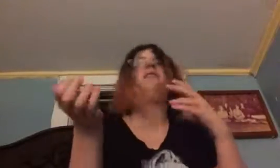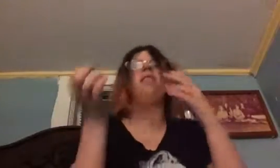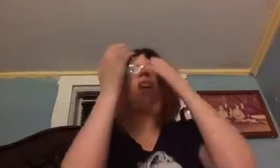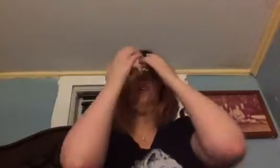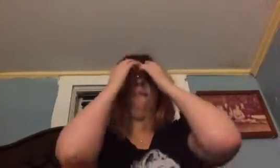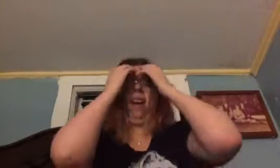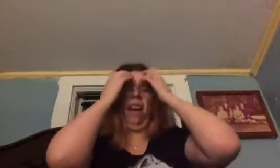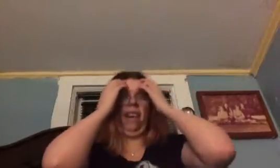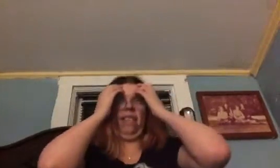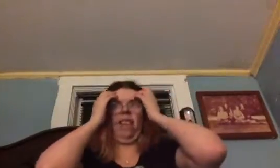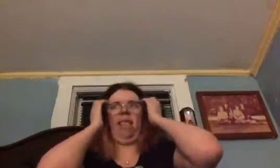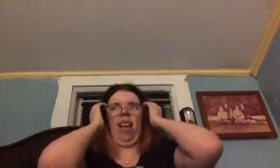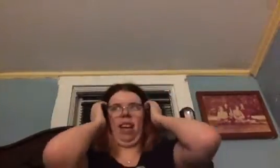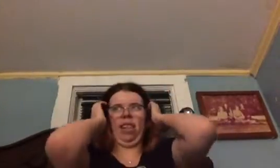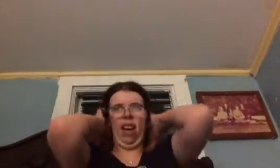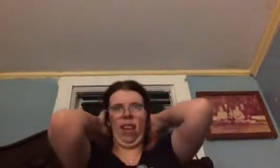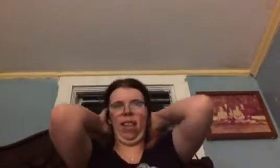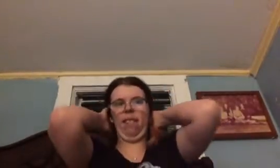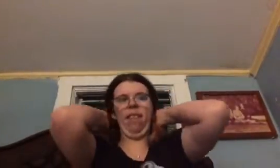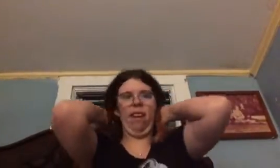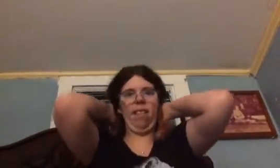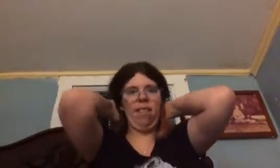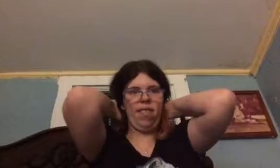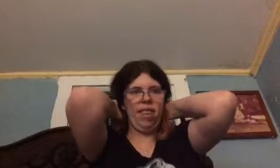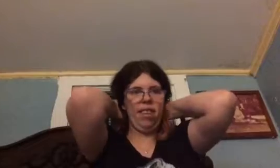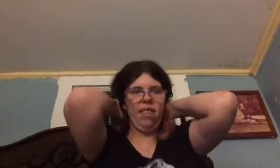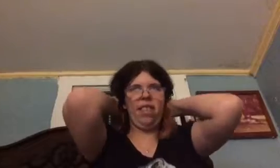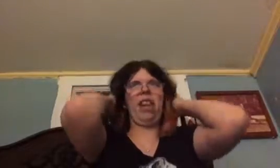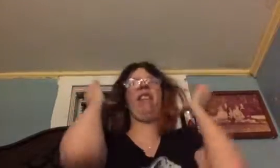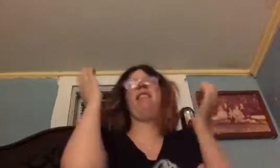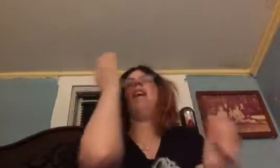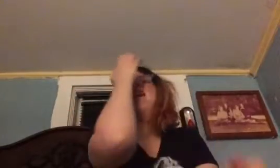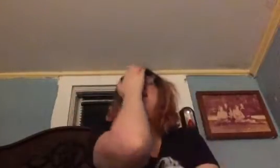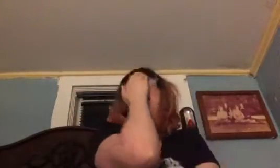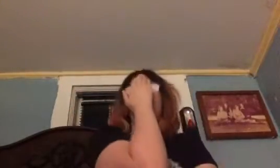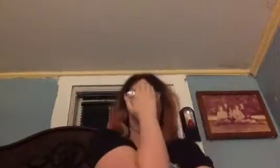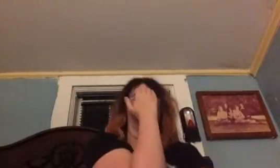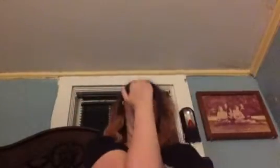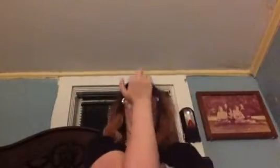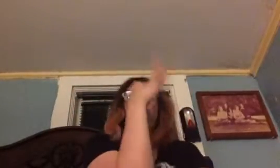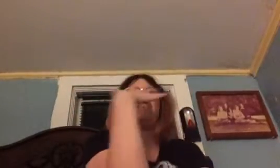Raven's Home theme song. Sorry, like I'm getting all confused. Oh, that's why I hate doing verses, because